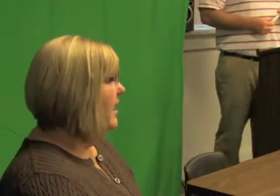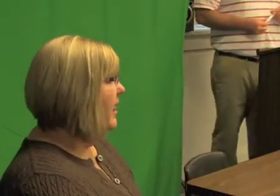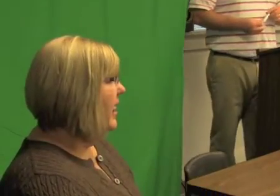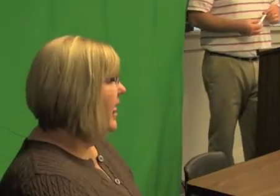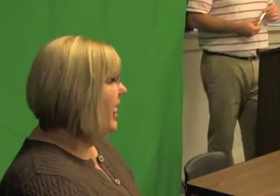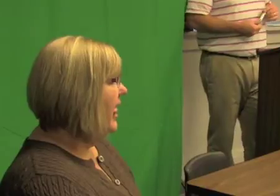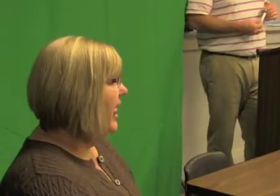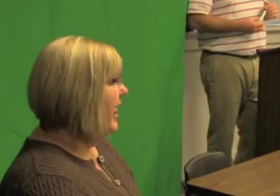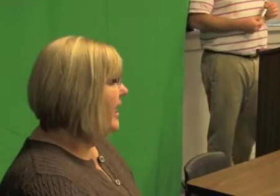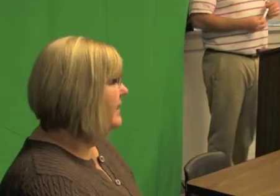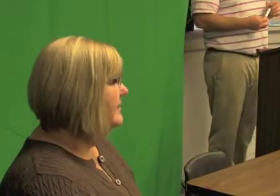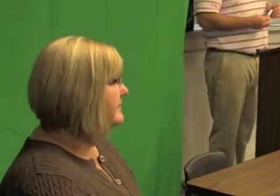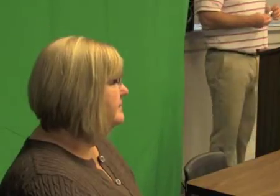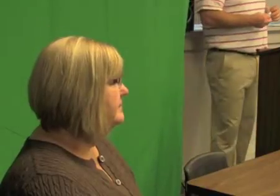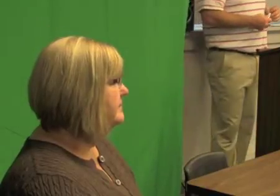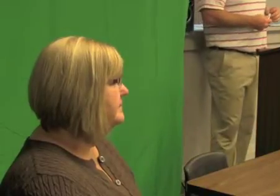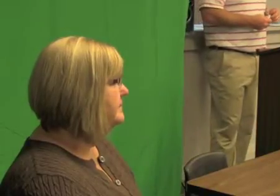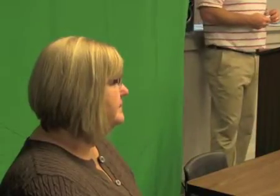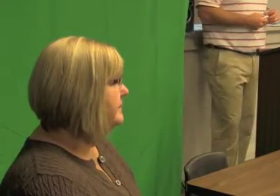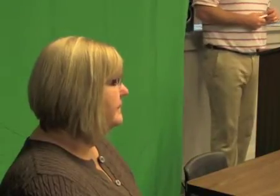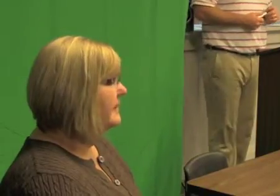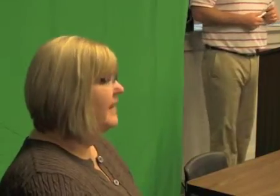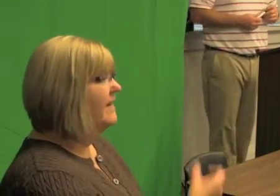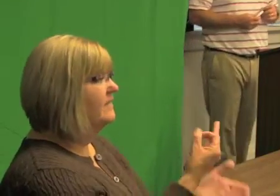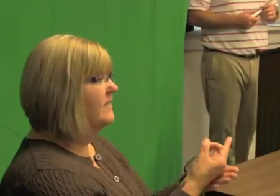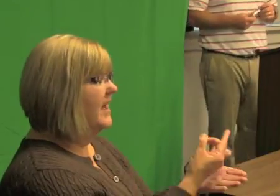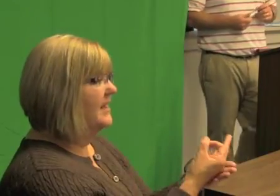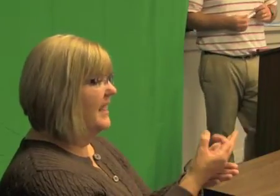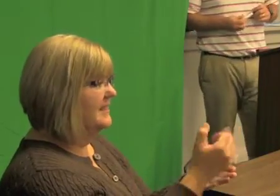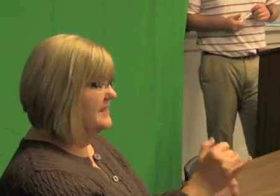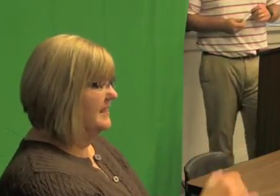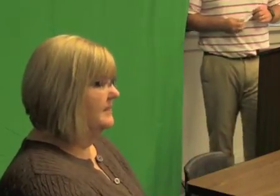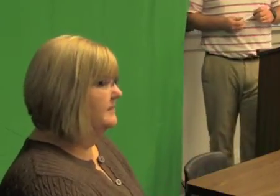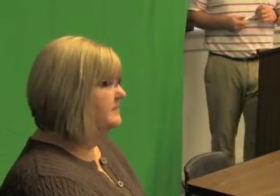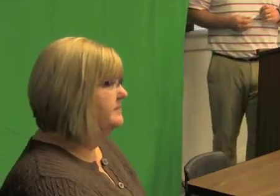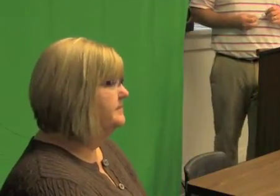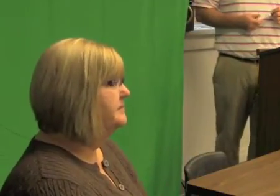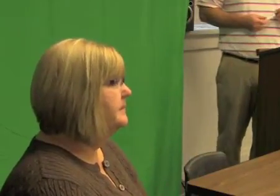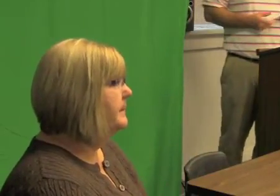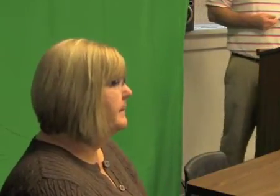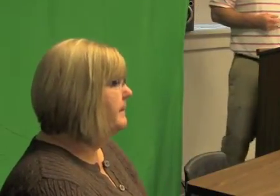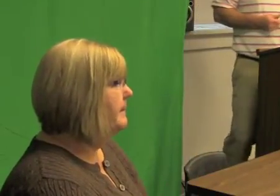Usually interest is involved with it. Financing. Financing.